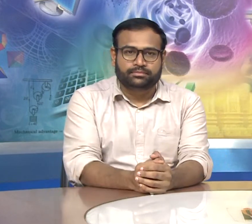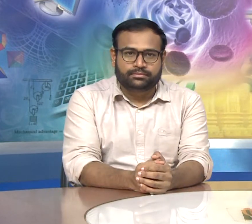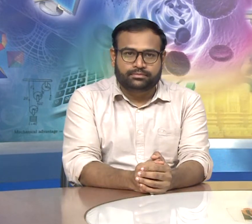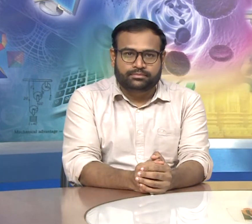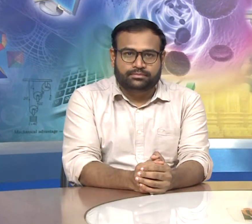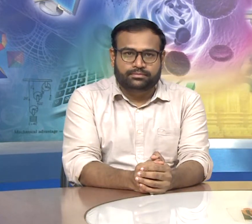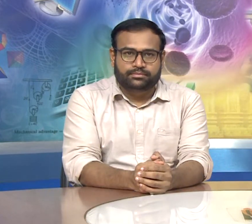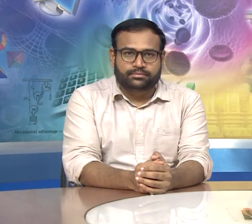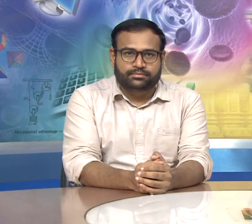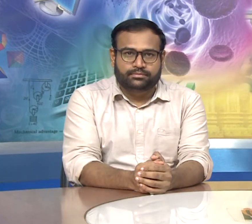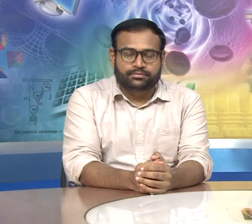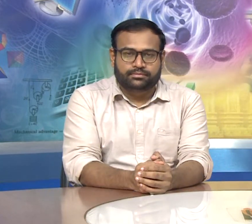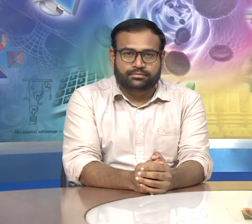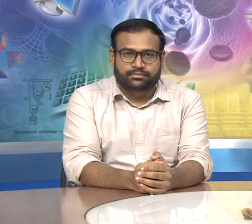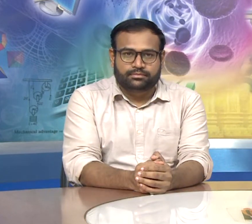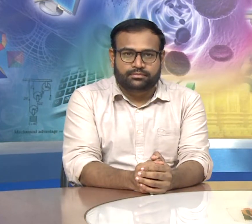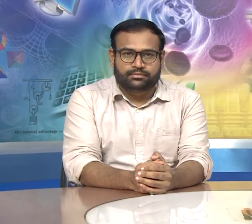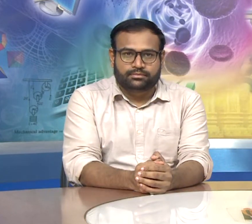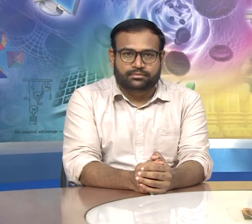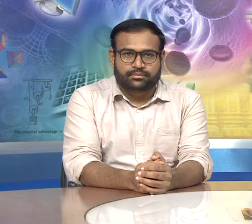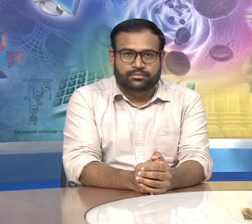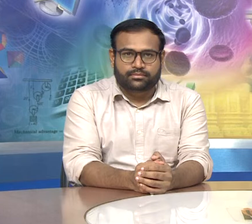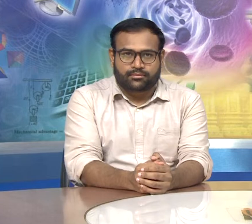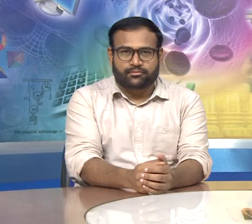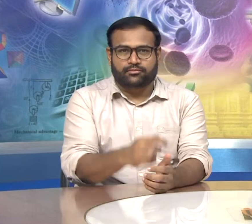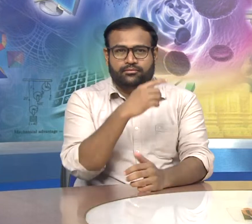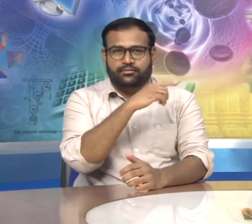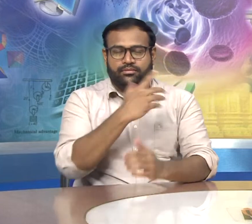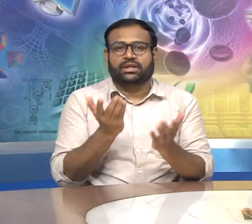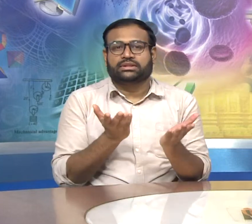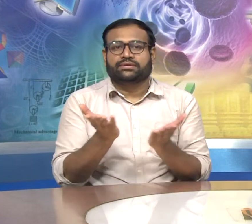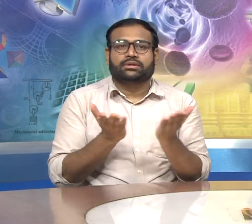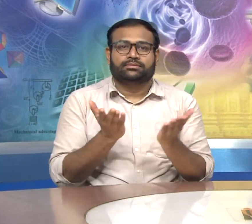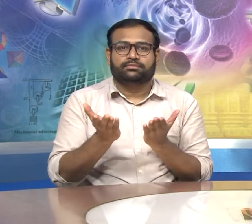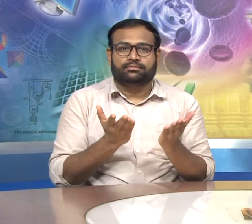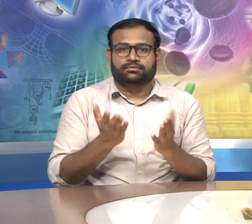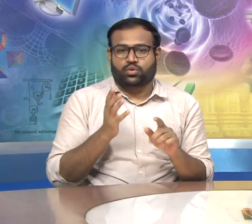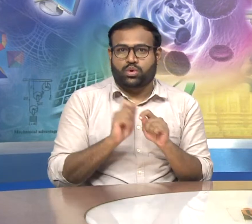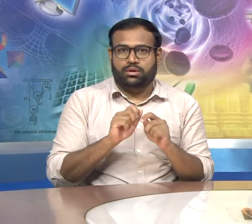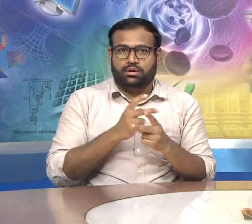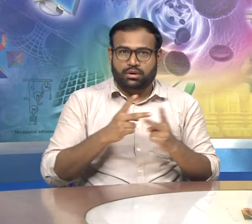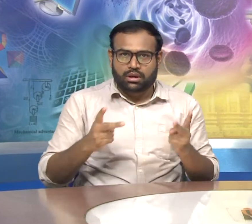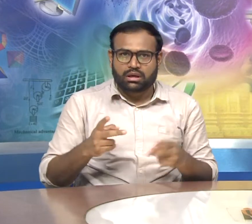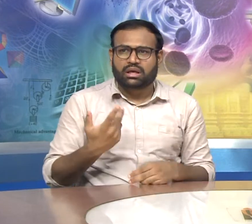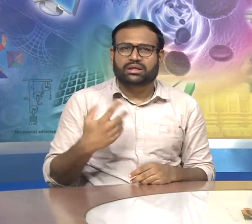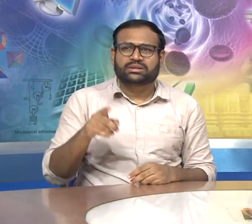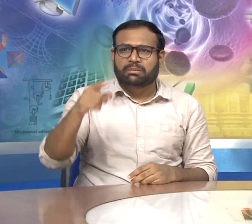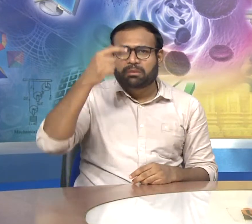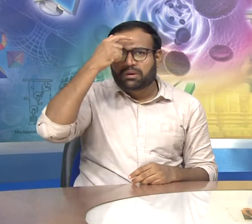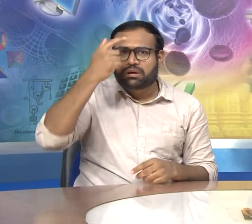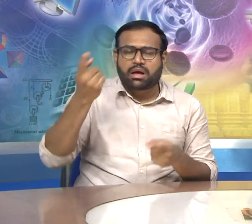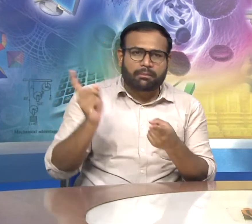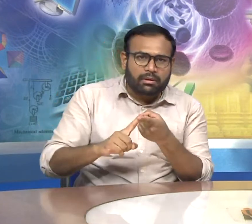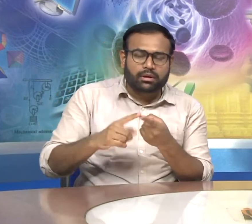So that's we call assistance. Next word is service.